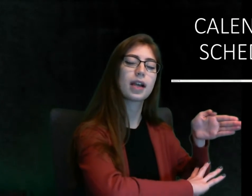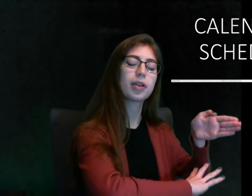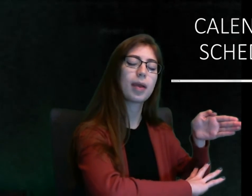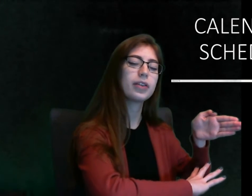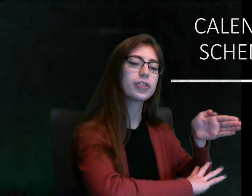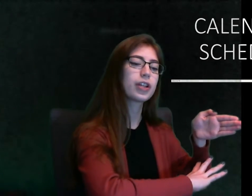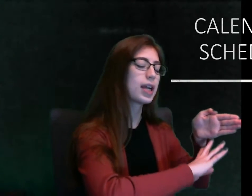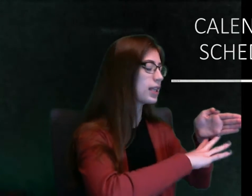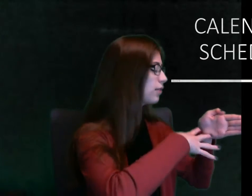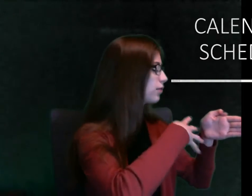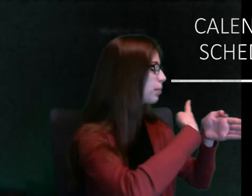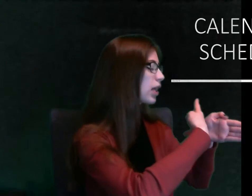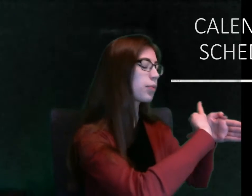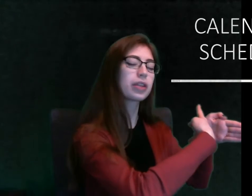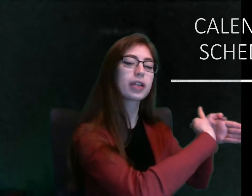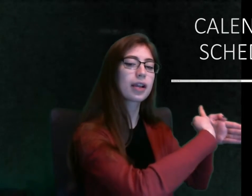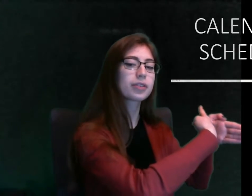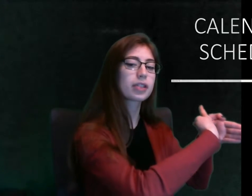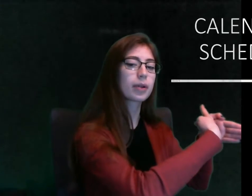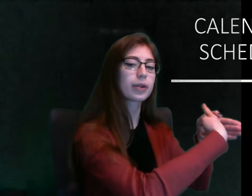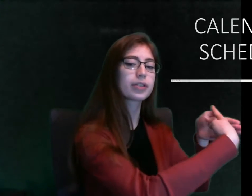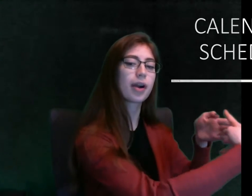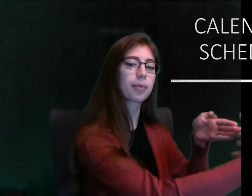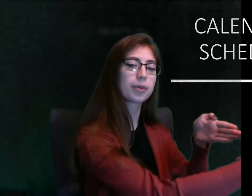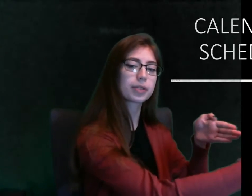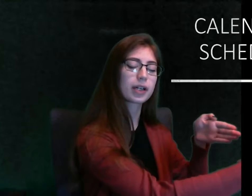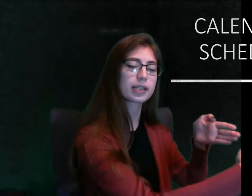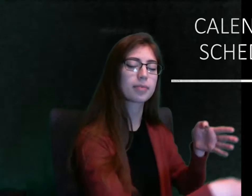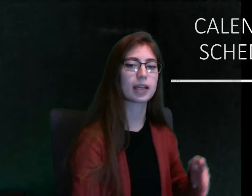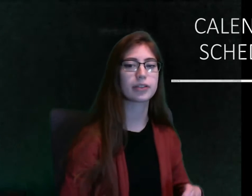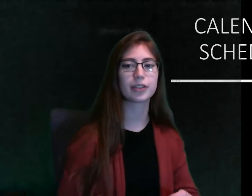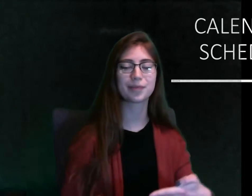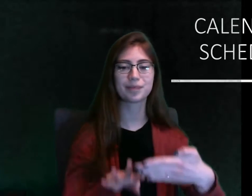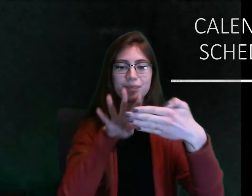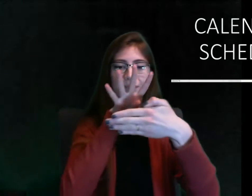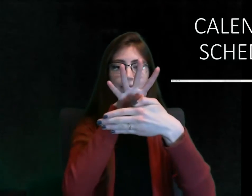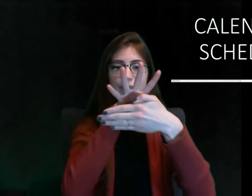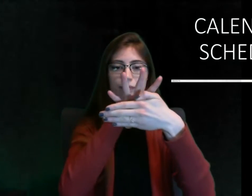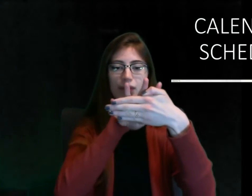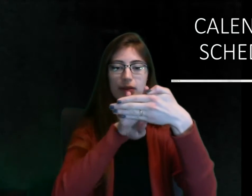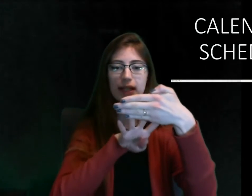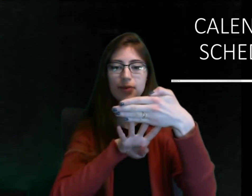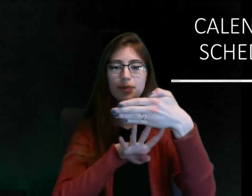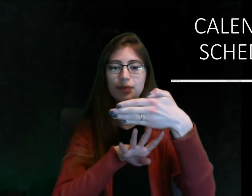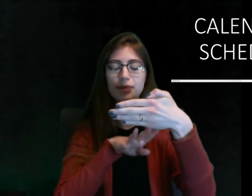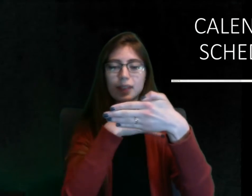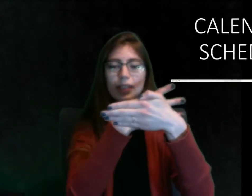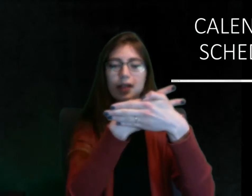your page. Then flip it, and with your nails, you are going to draw rows across your page. So down, and then across